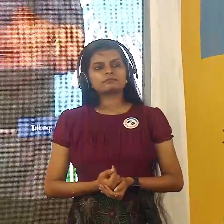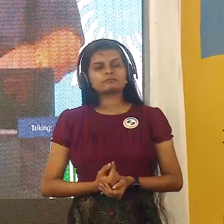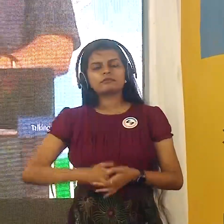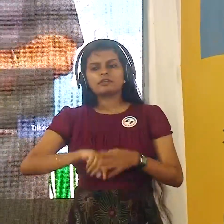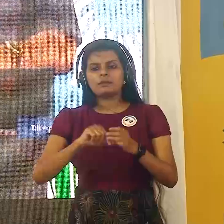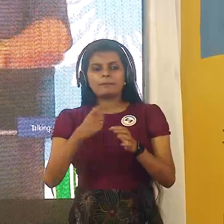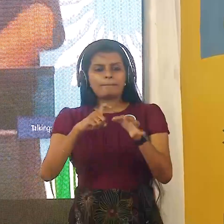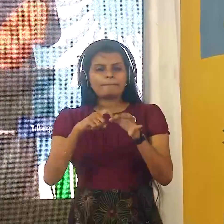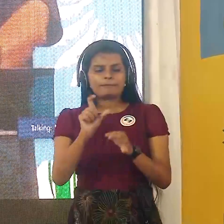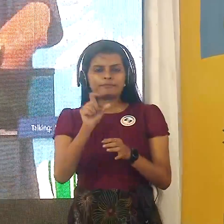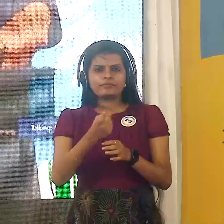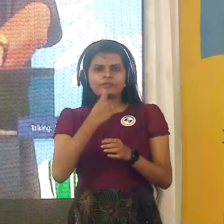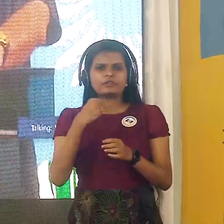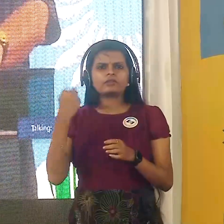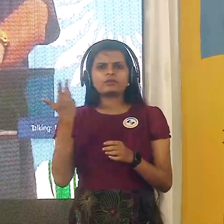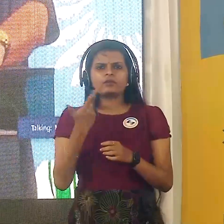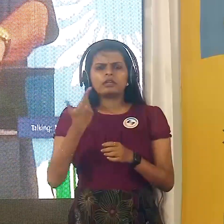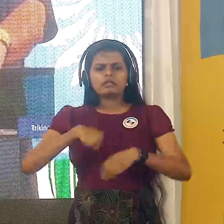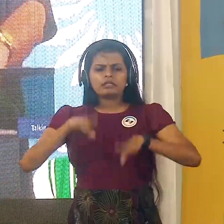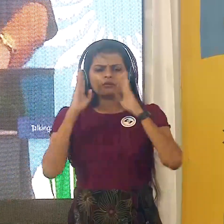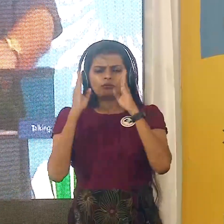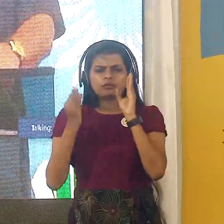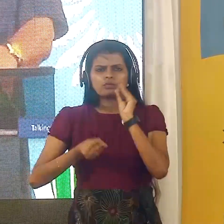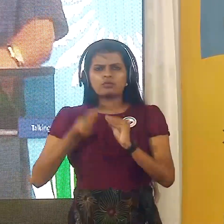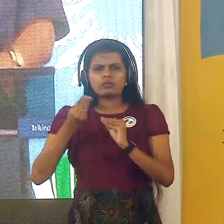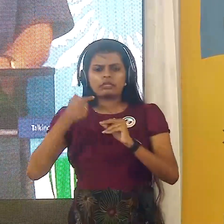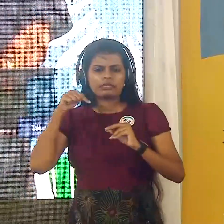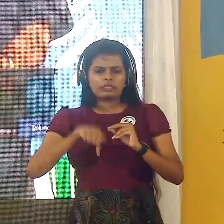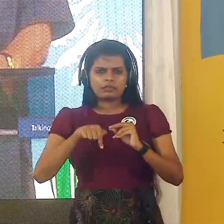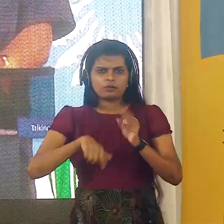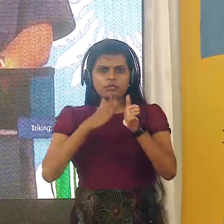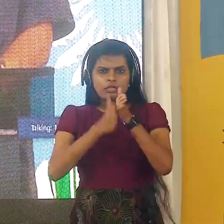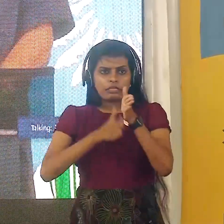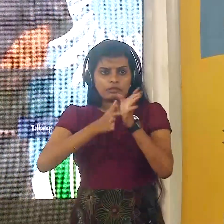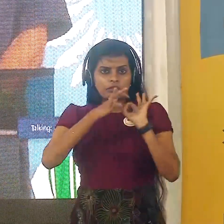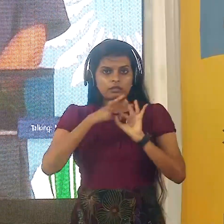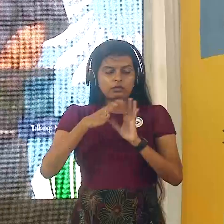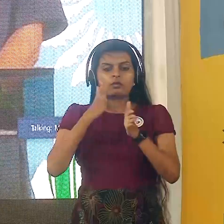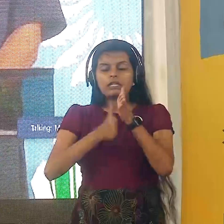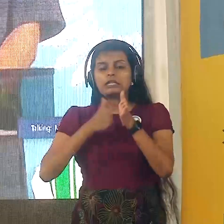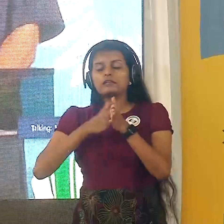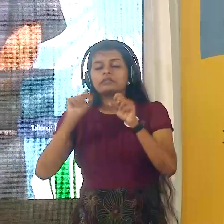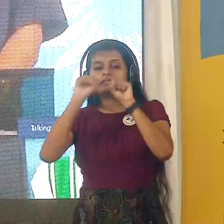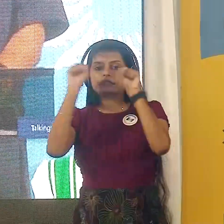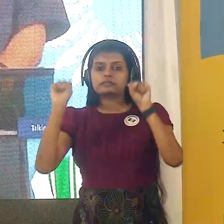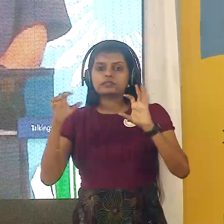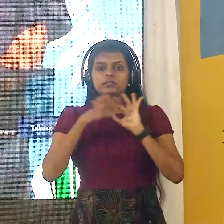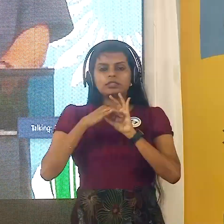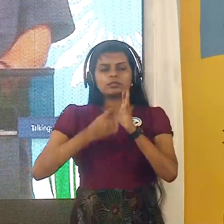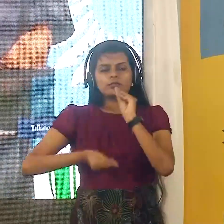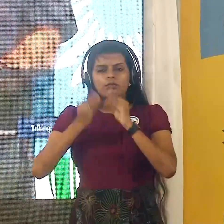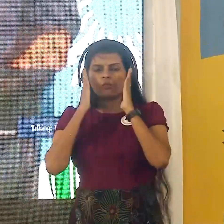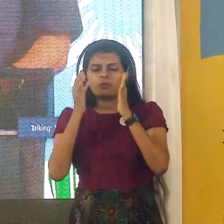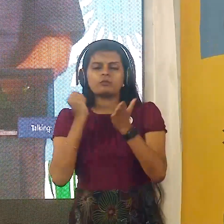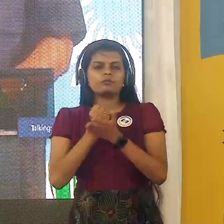further asks, but don't we have to pay attention to the existing railway lines and existing railway system, improving that in the